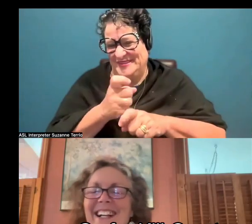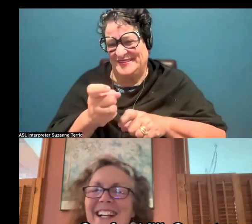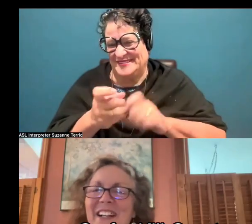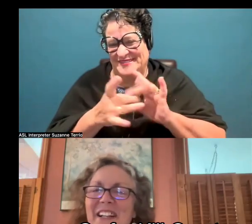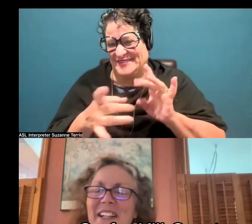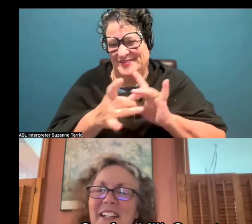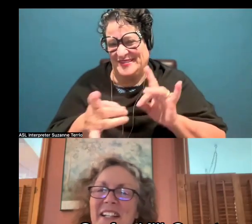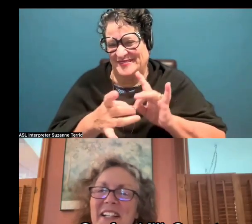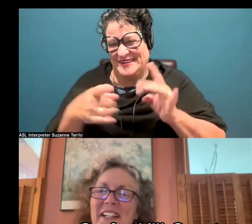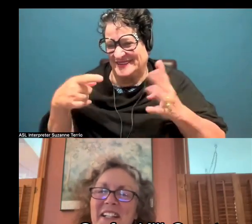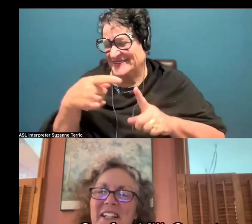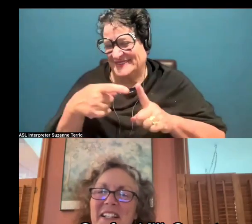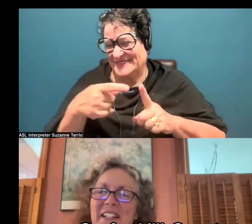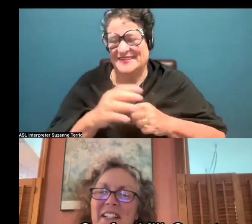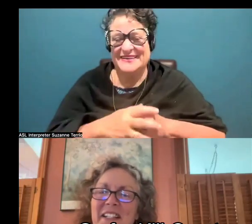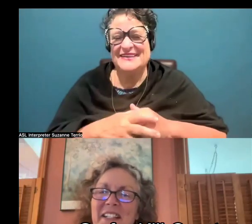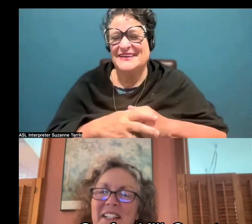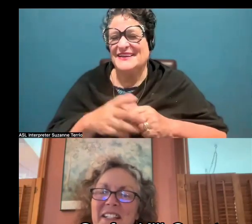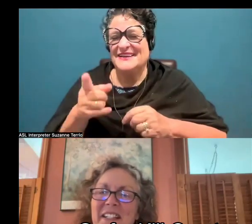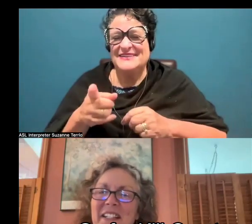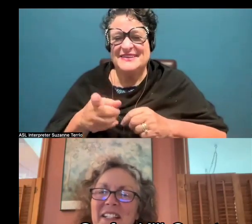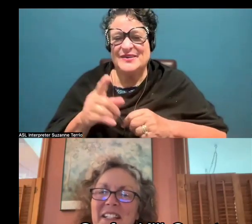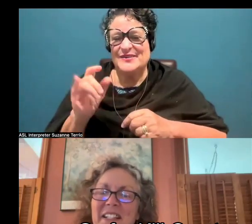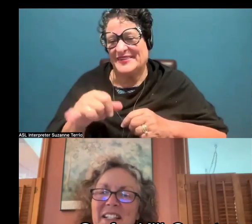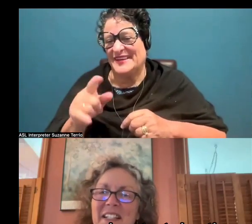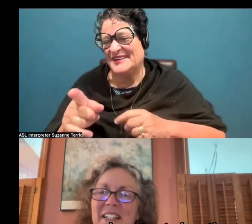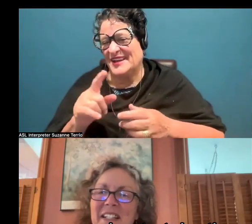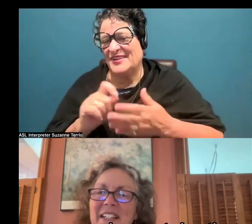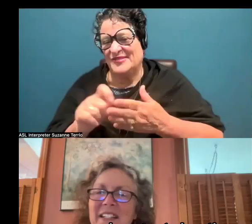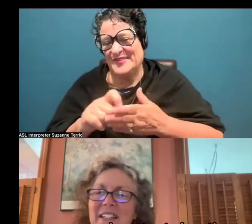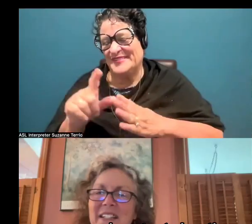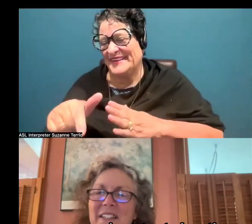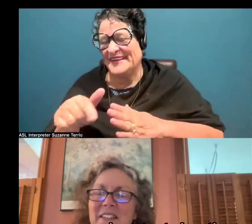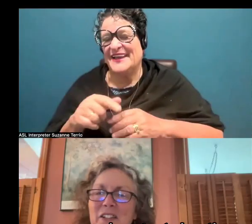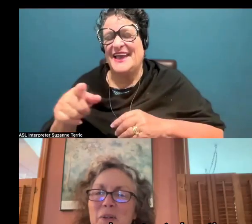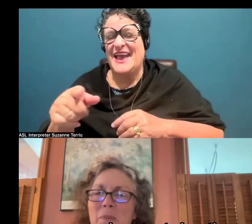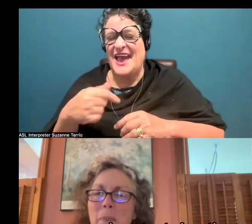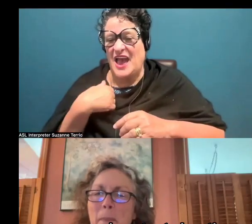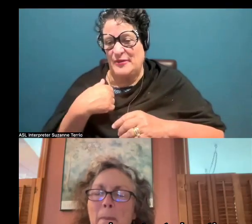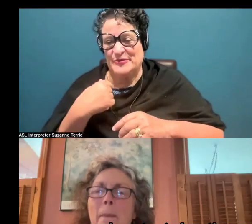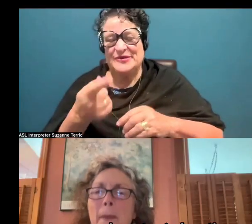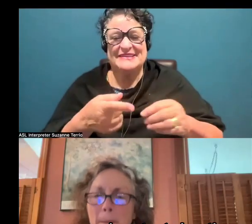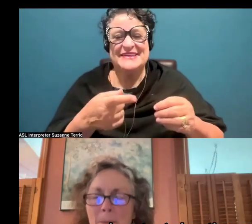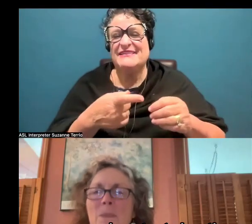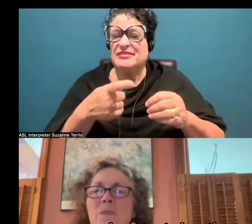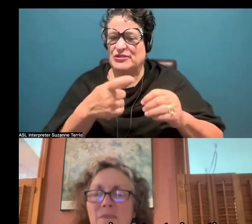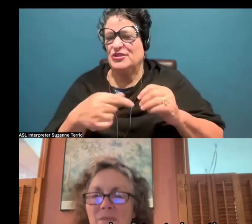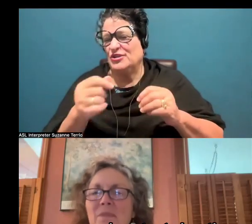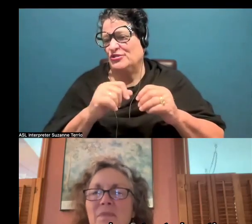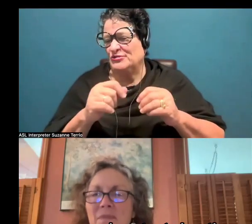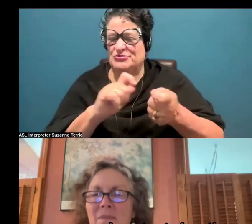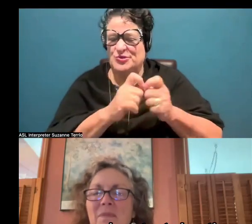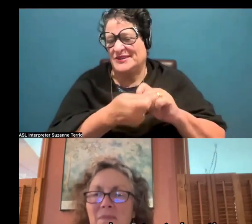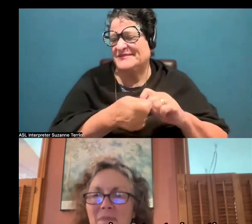So for Kill Creatures, which was the YA that I wrote after that, I was like, I'm gonna take the reveal, the